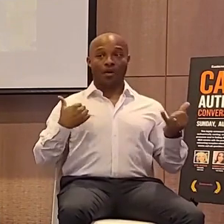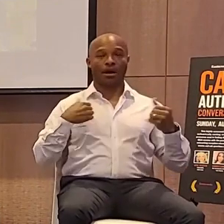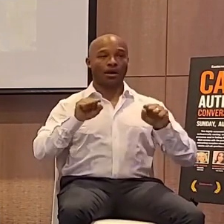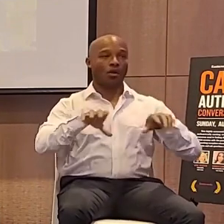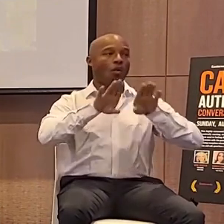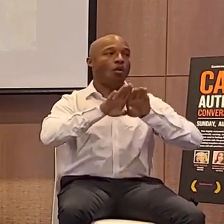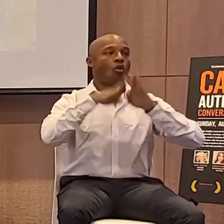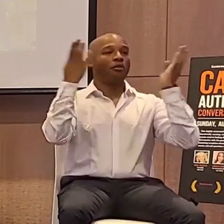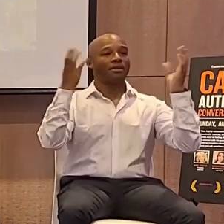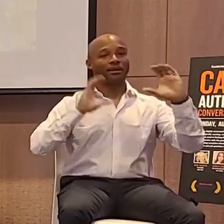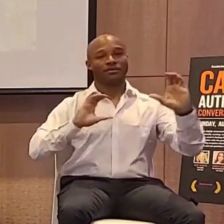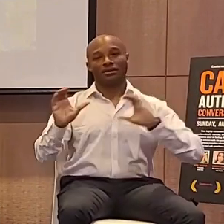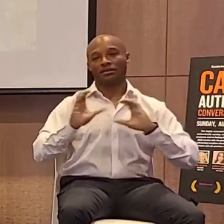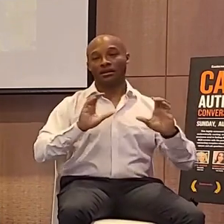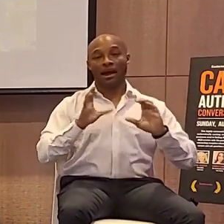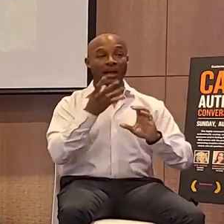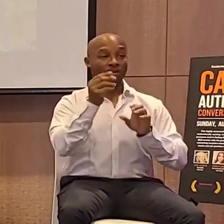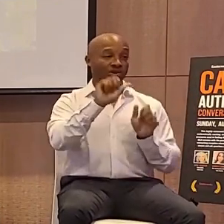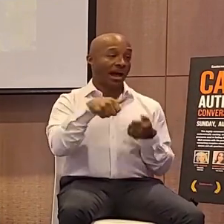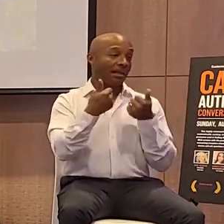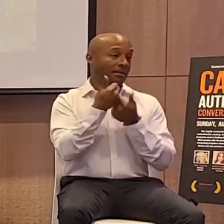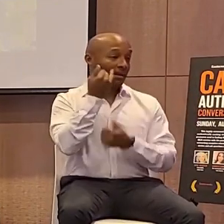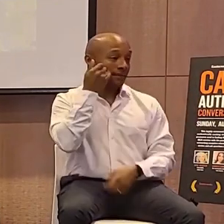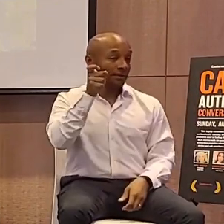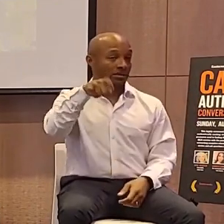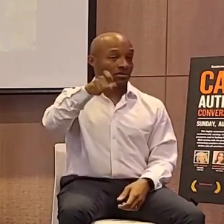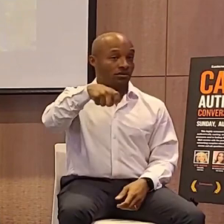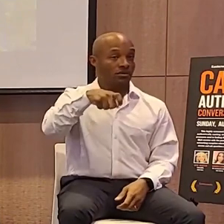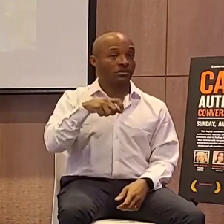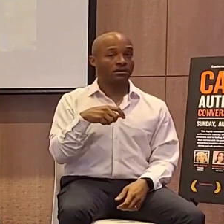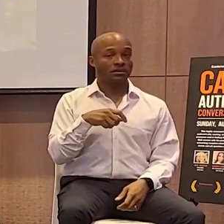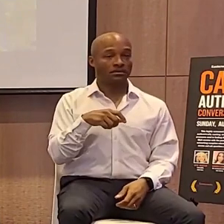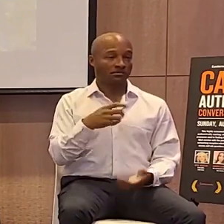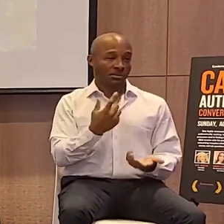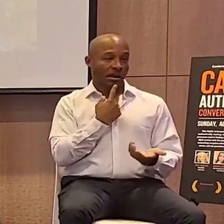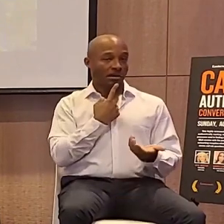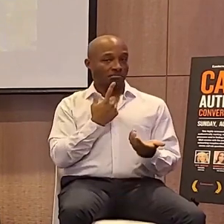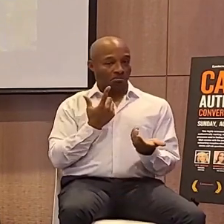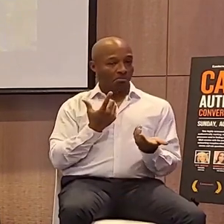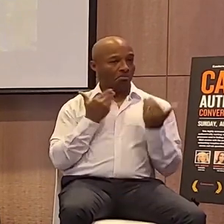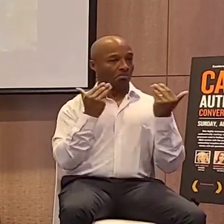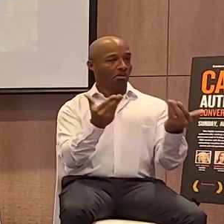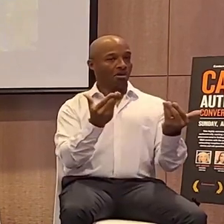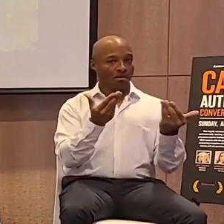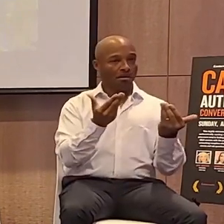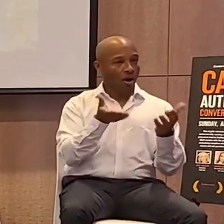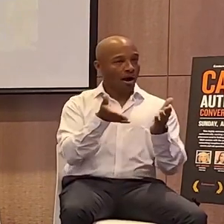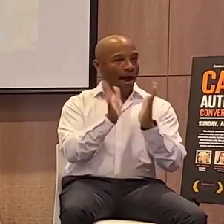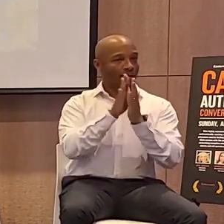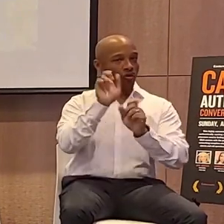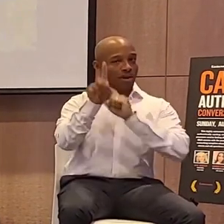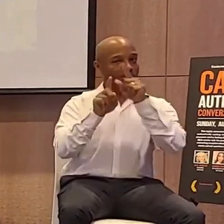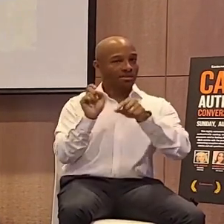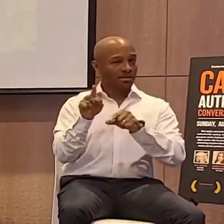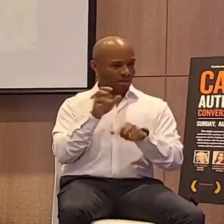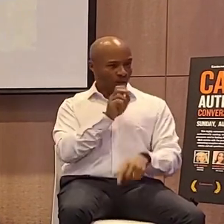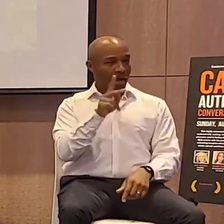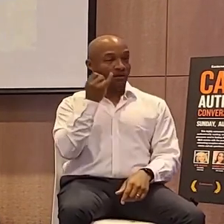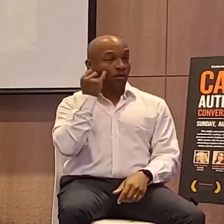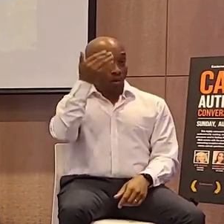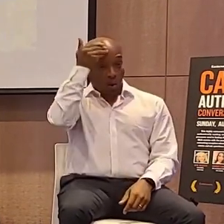and challenge if we have to, and basically say that it's okay to ask questions. If you don't know, we would be more than happy to